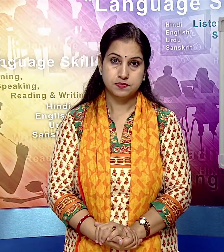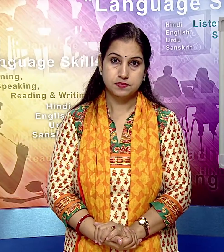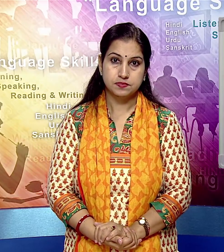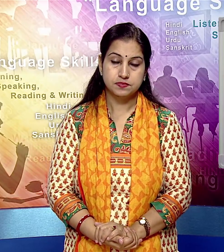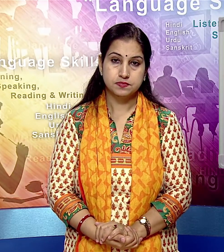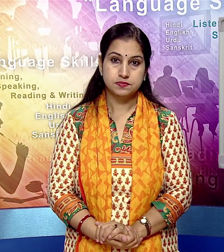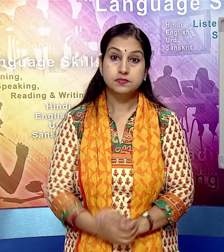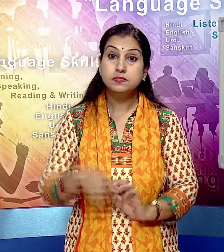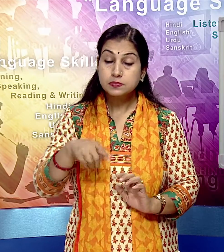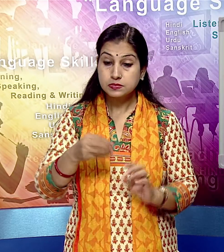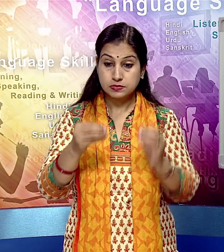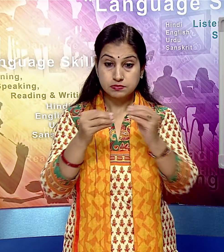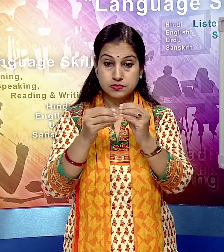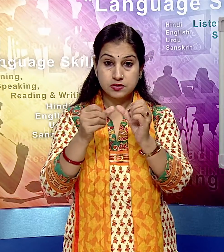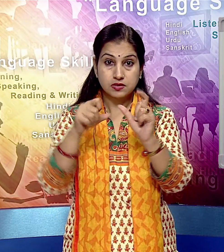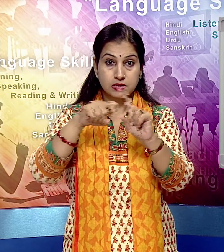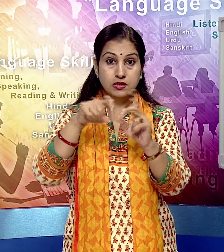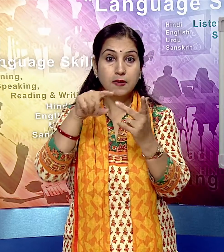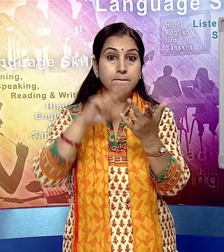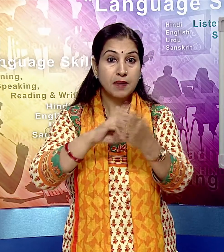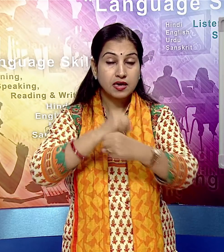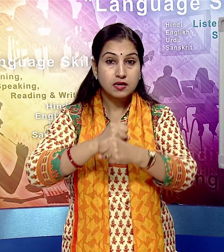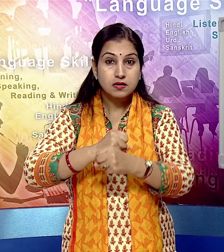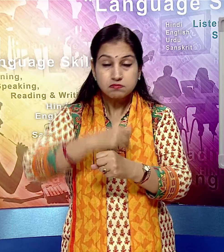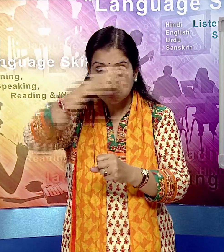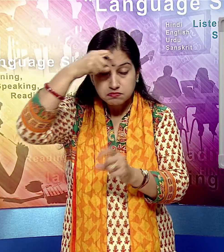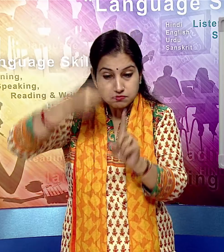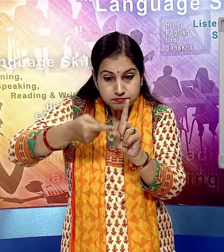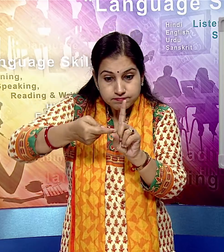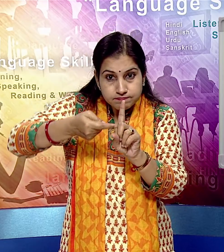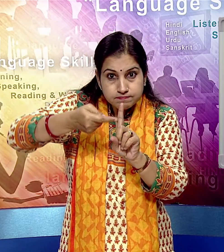Baking is done at a very high temperature. For example,